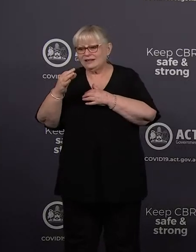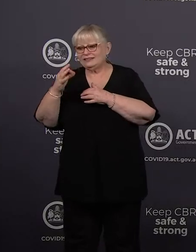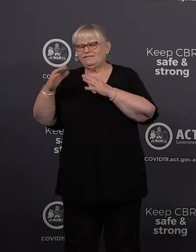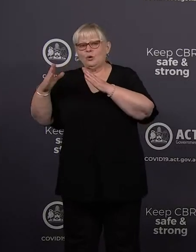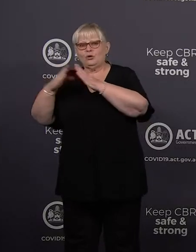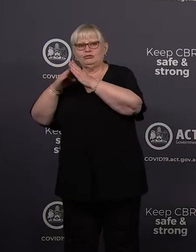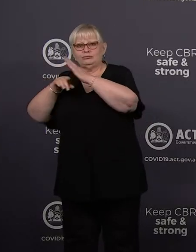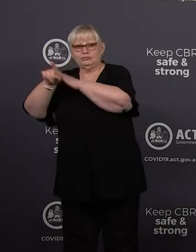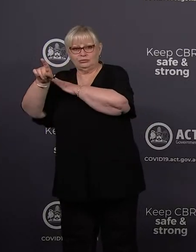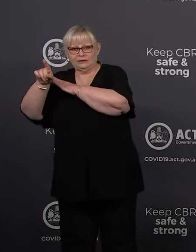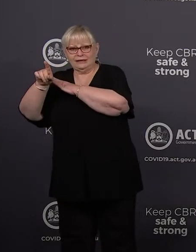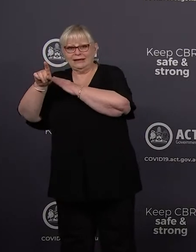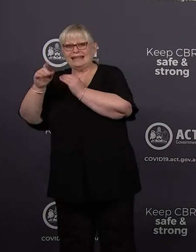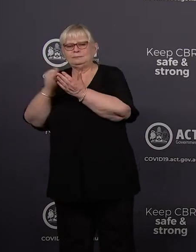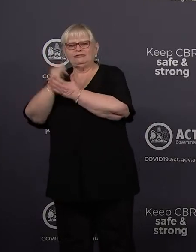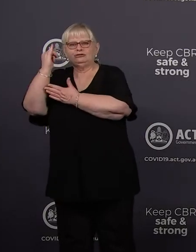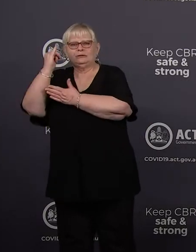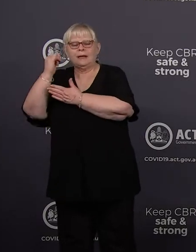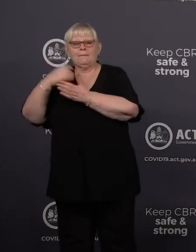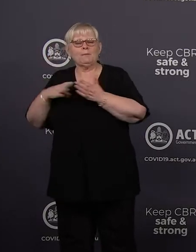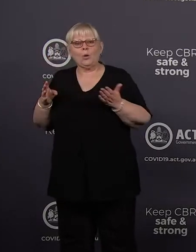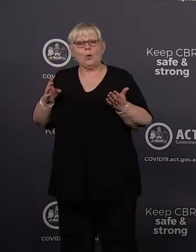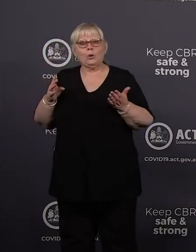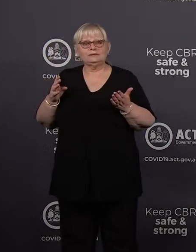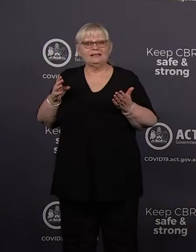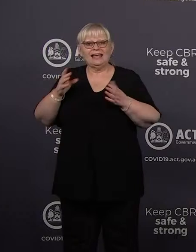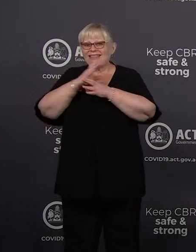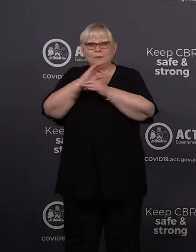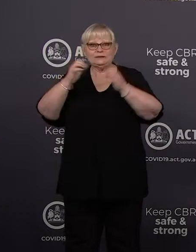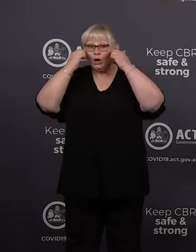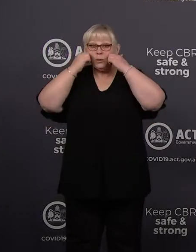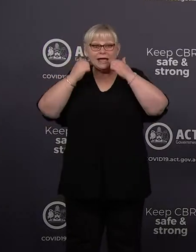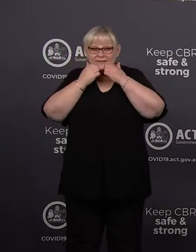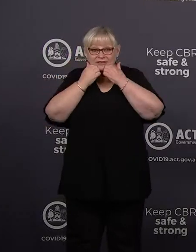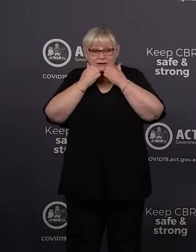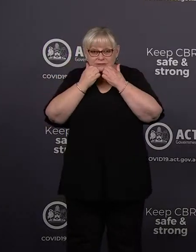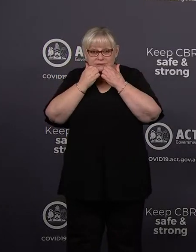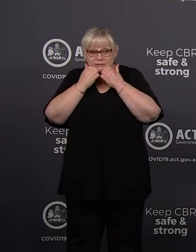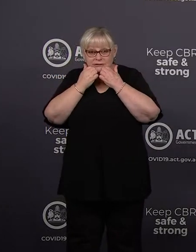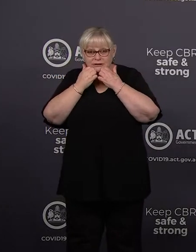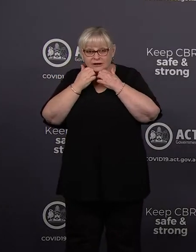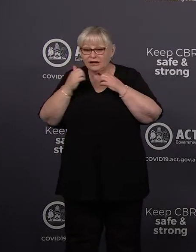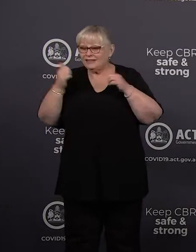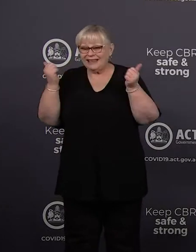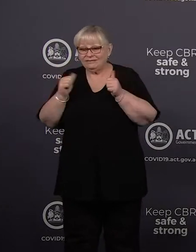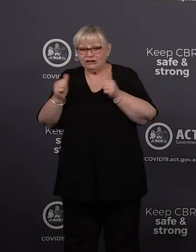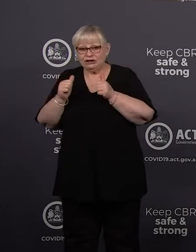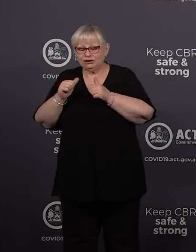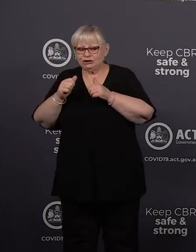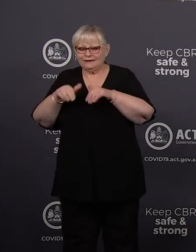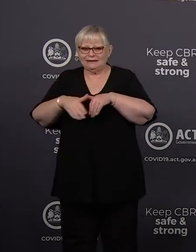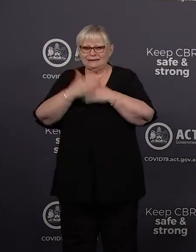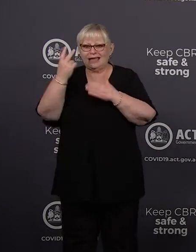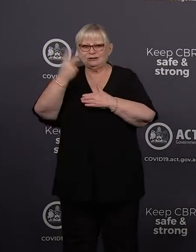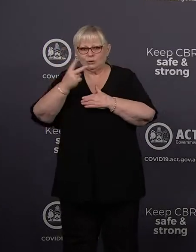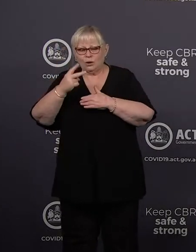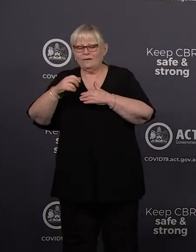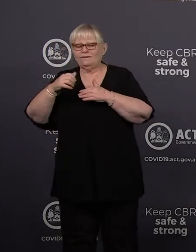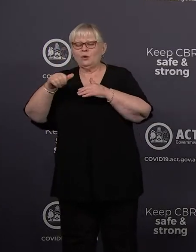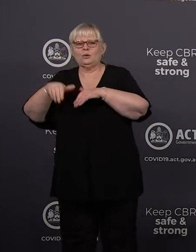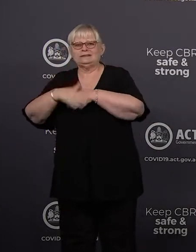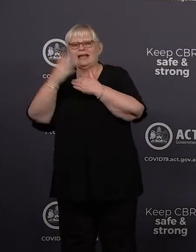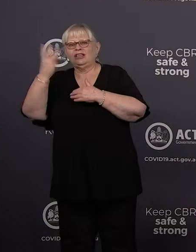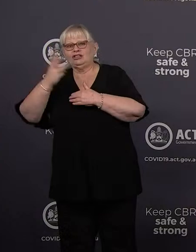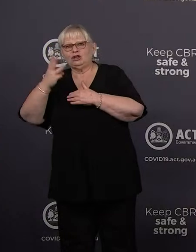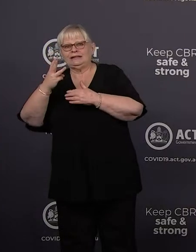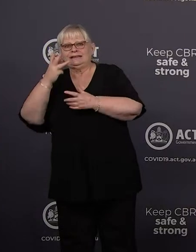quarantine has been rejected because there was no evidence that they had in fact done that day 12 or 13 tests. So if you're